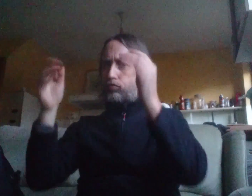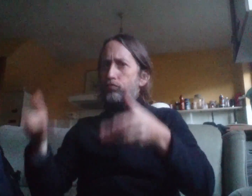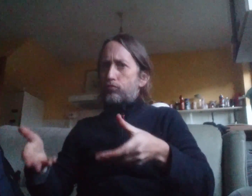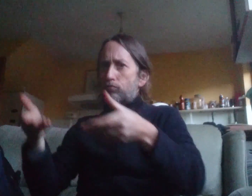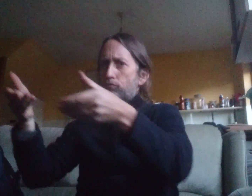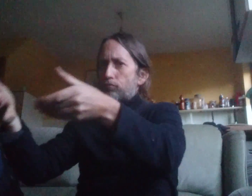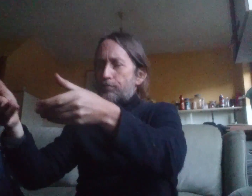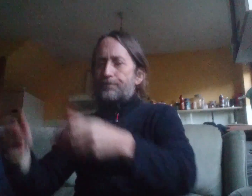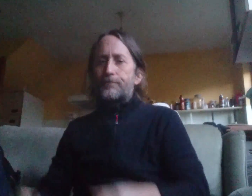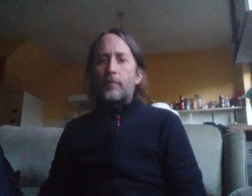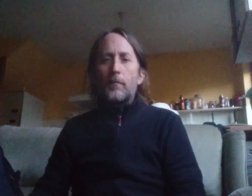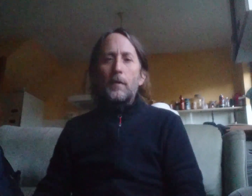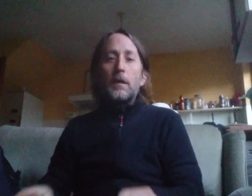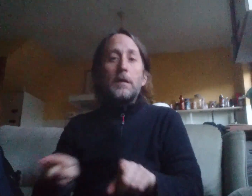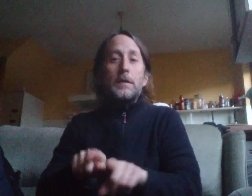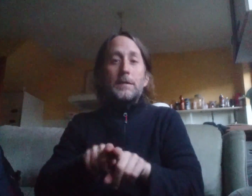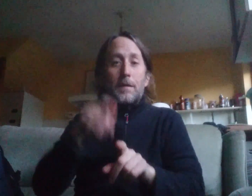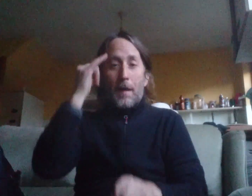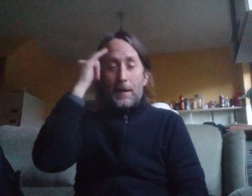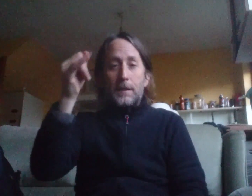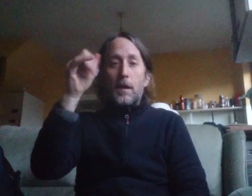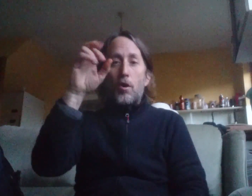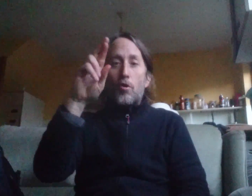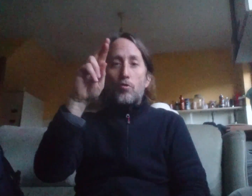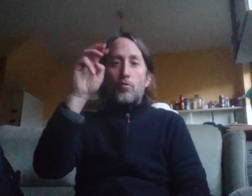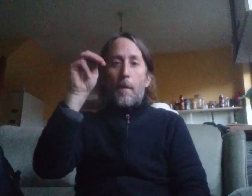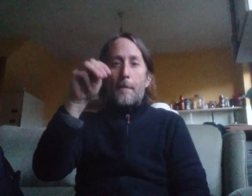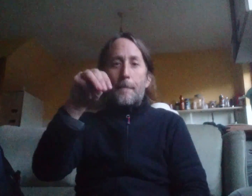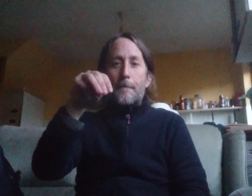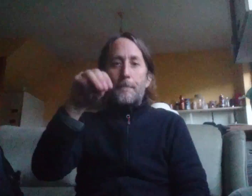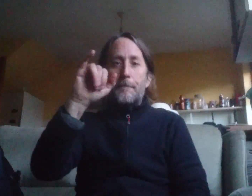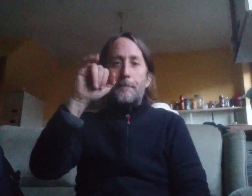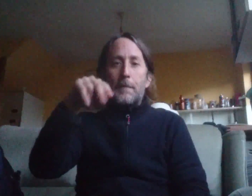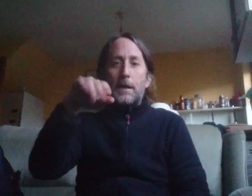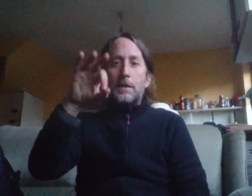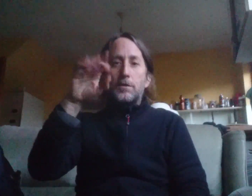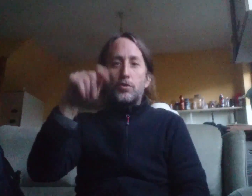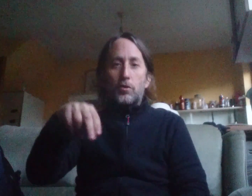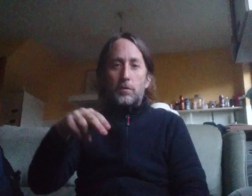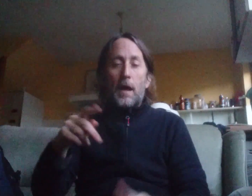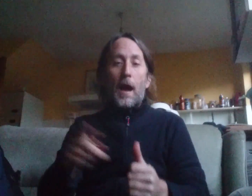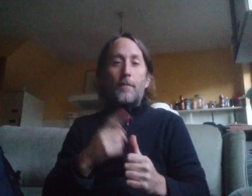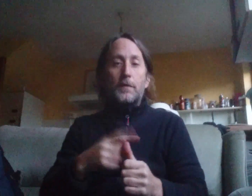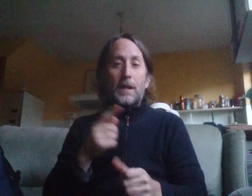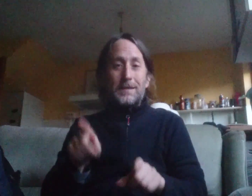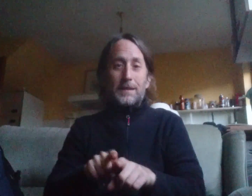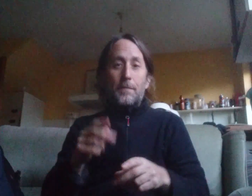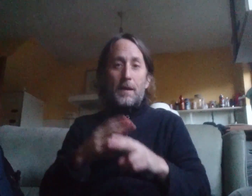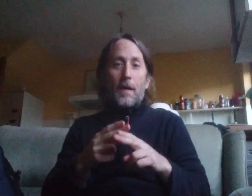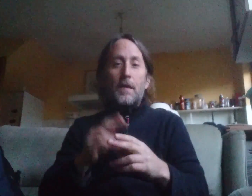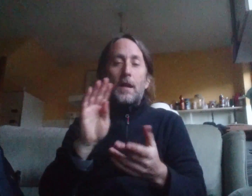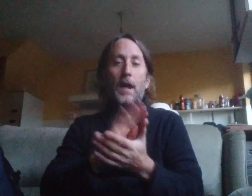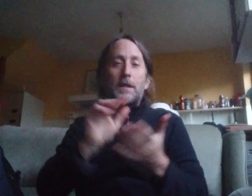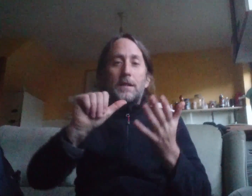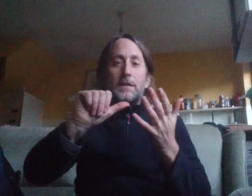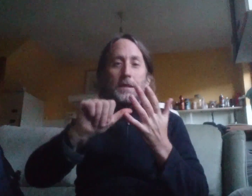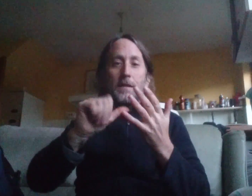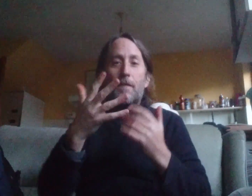In a similar spirit, Remington advertised a knife in 1965 whose brushed chrome handle was